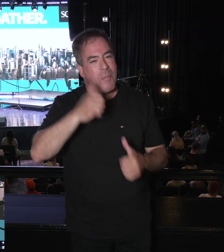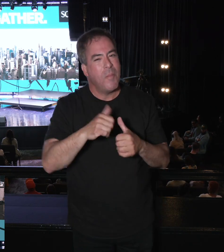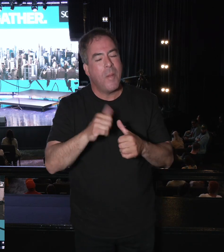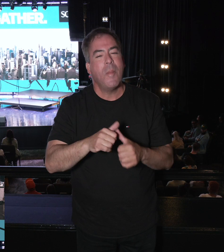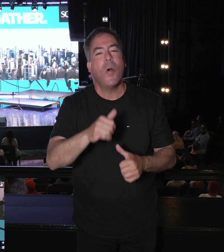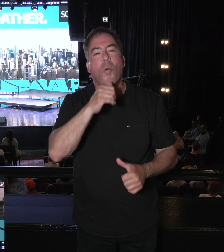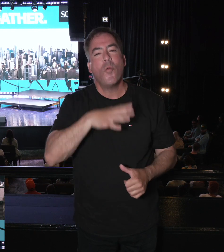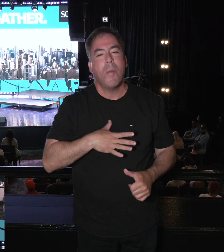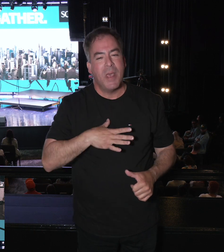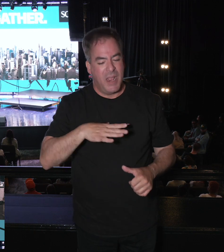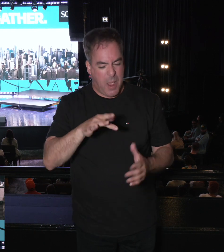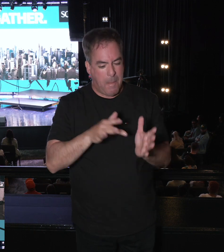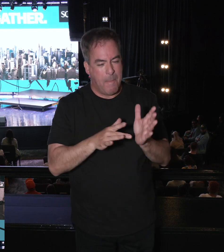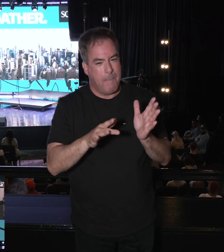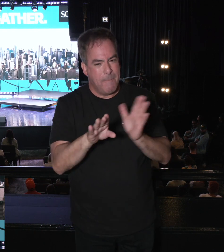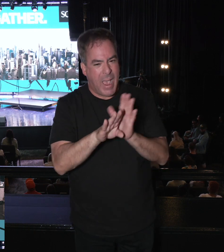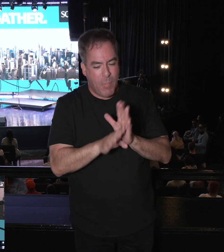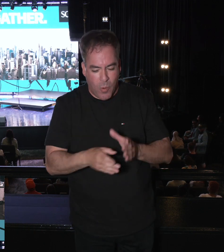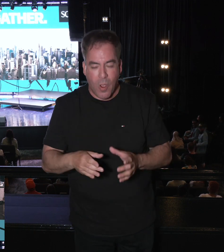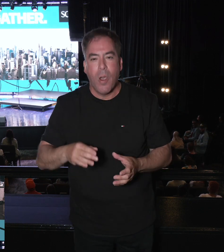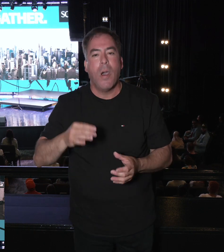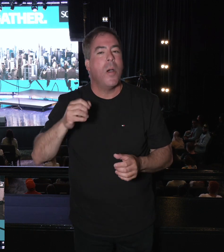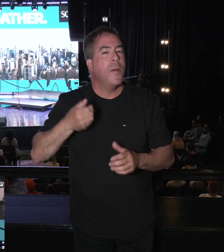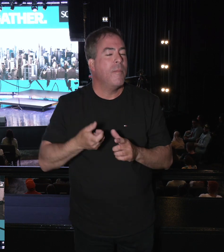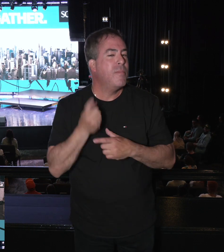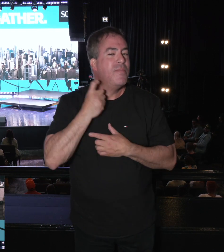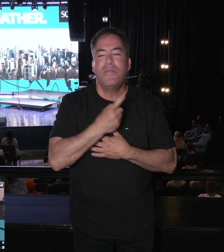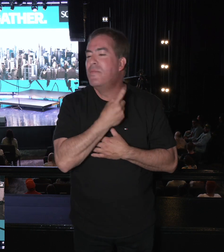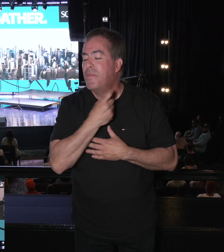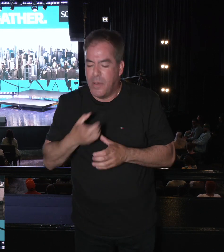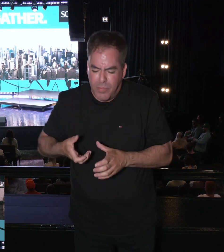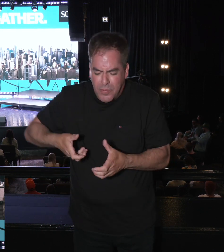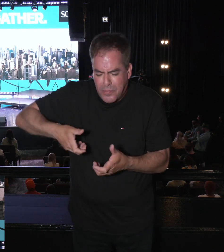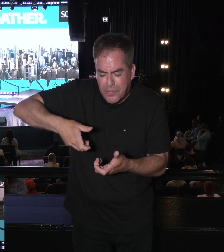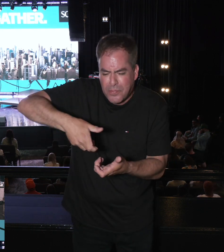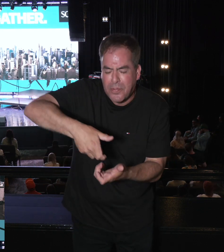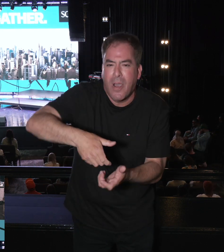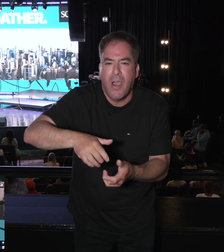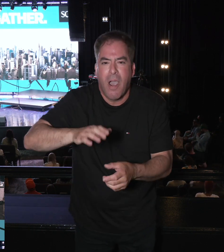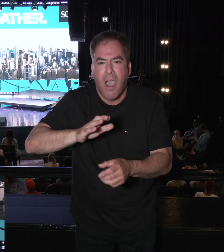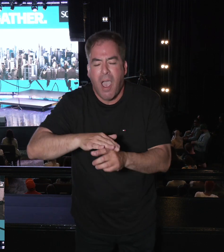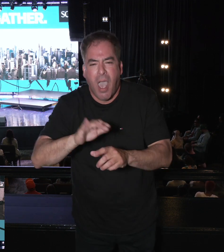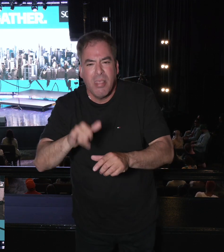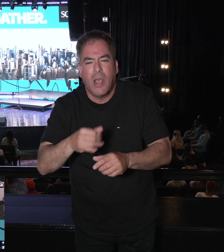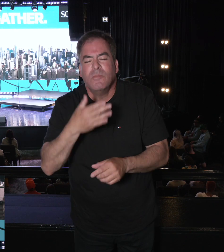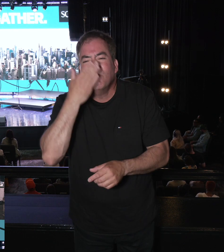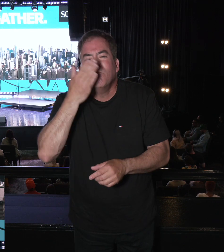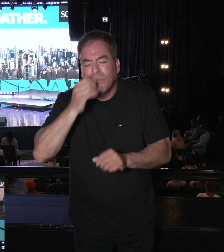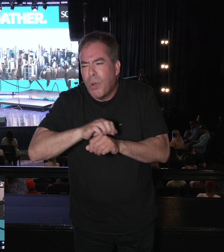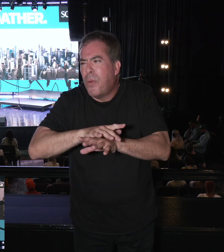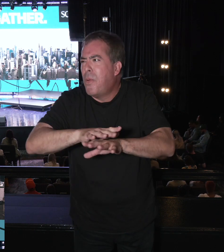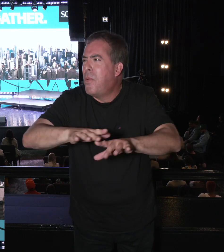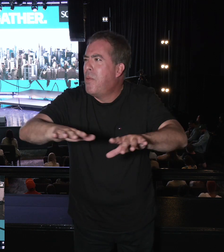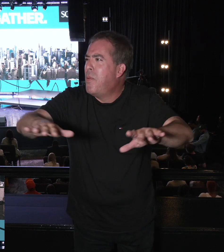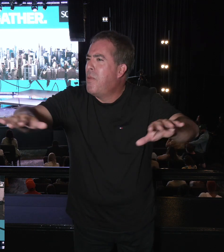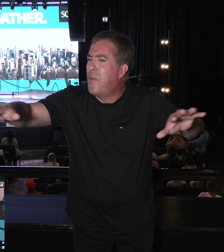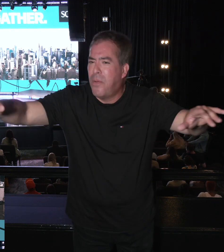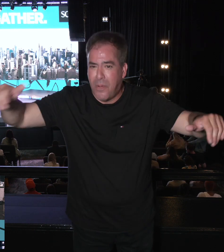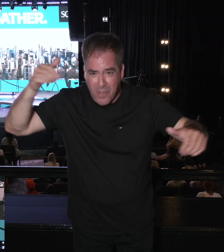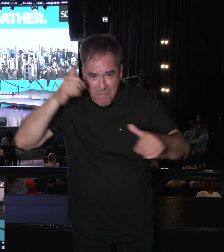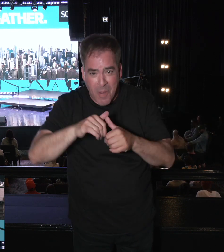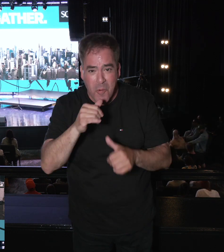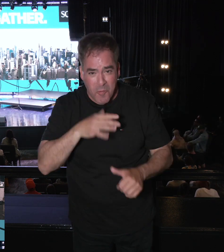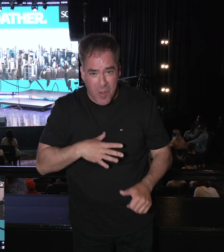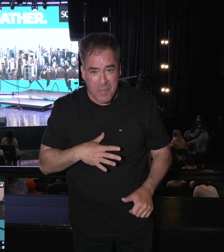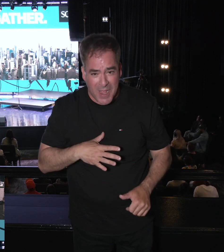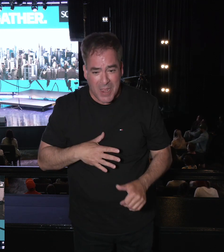jar of perfume and the fragrance fills the whole house and it goes under every crevice and crack and goes underneath the stove and into the cupboards. I mean,